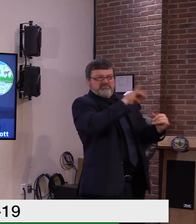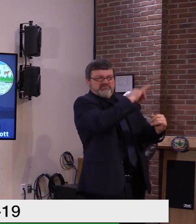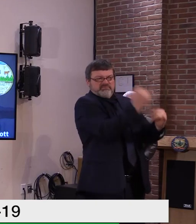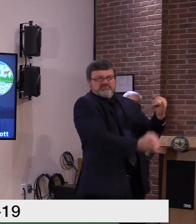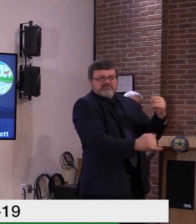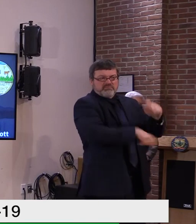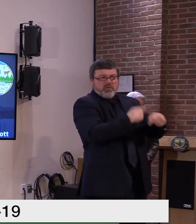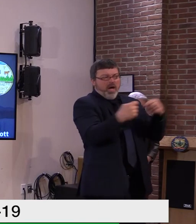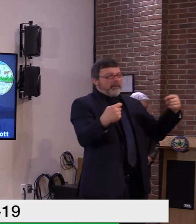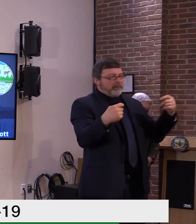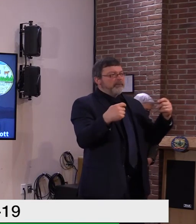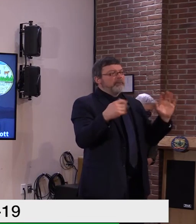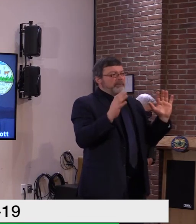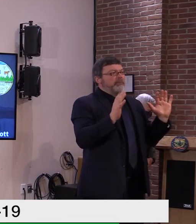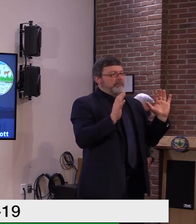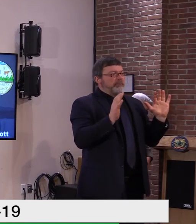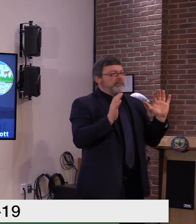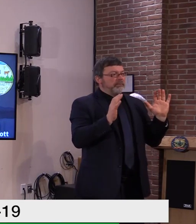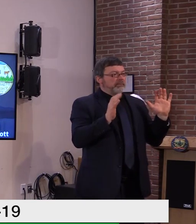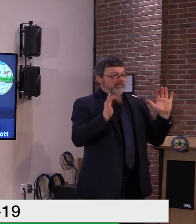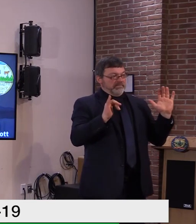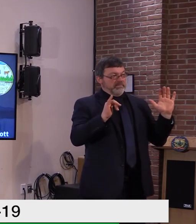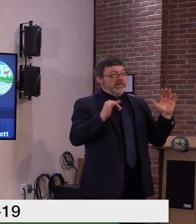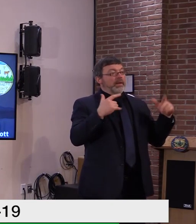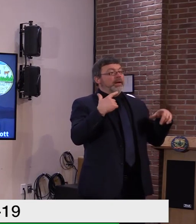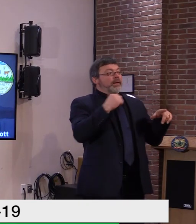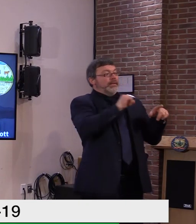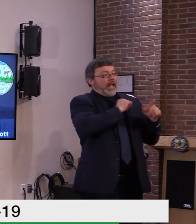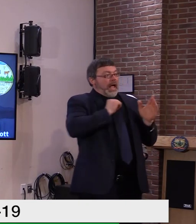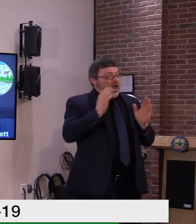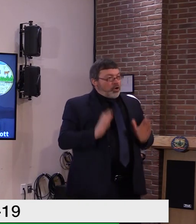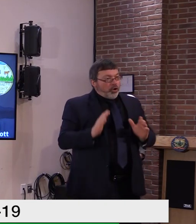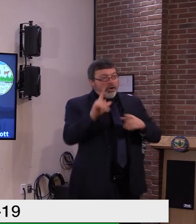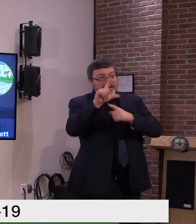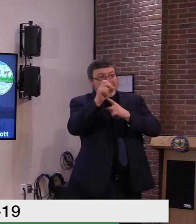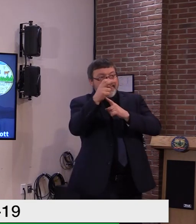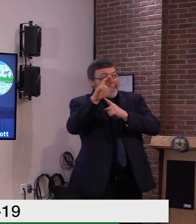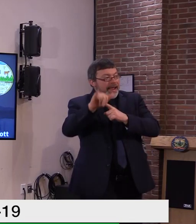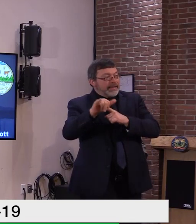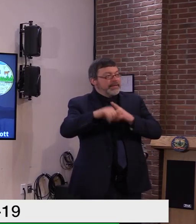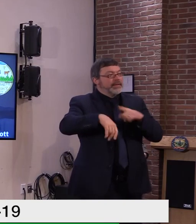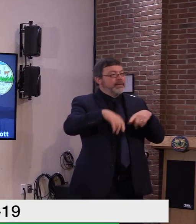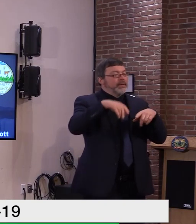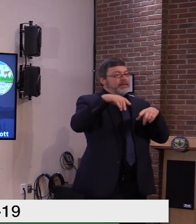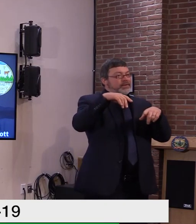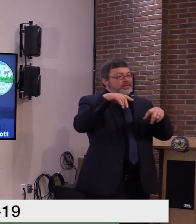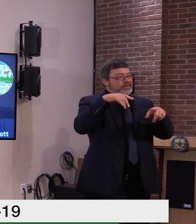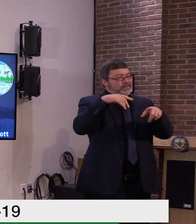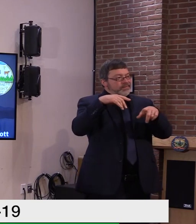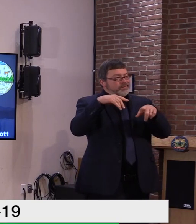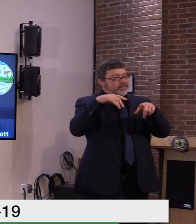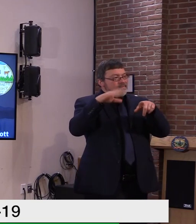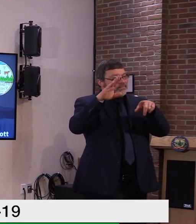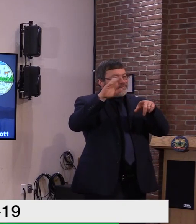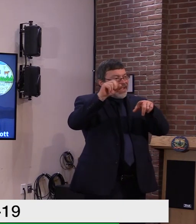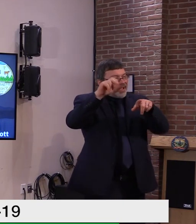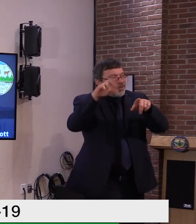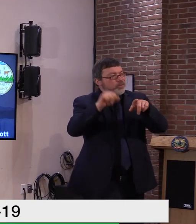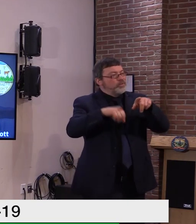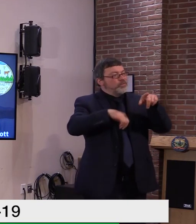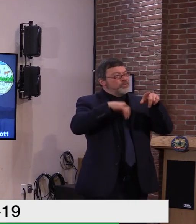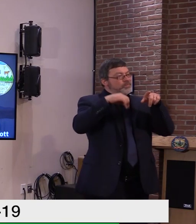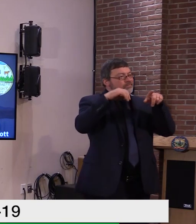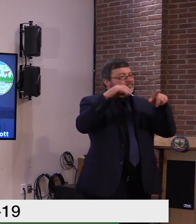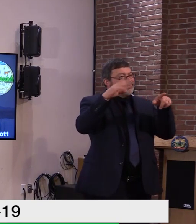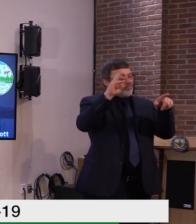they are going to do whatever they can for future economic relief for, again, the states.